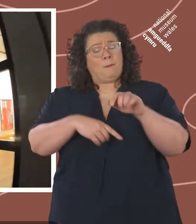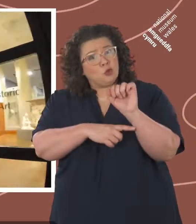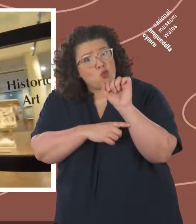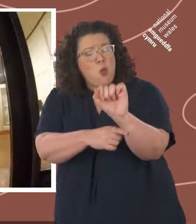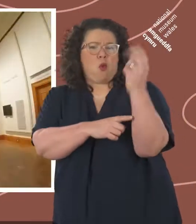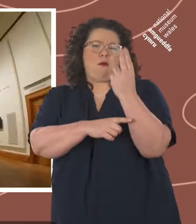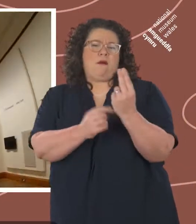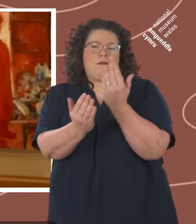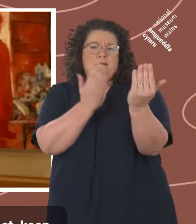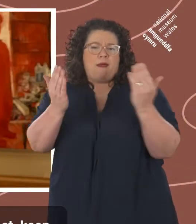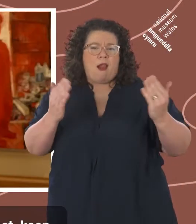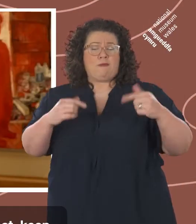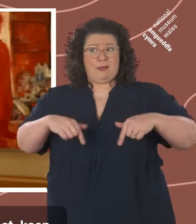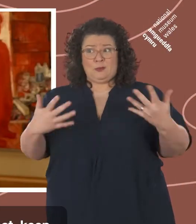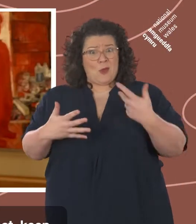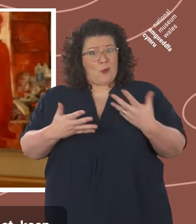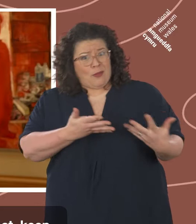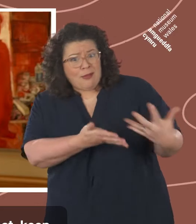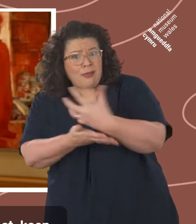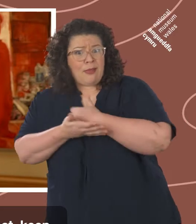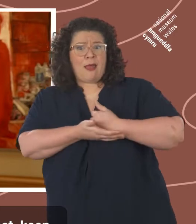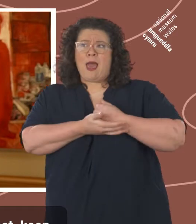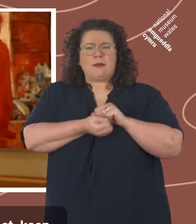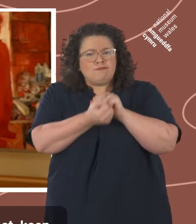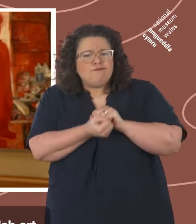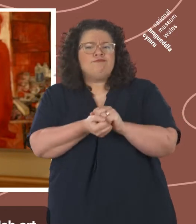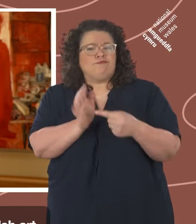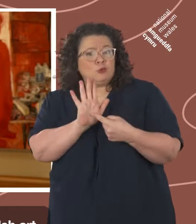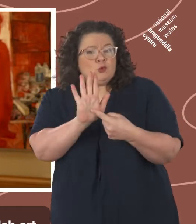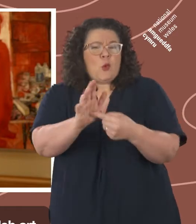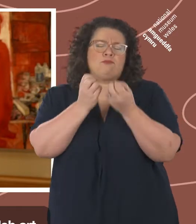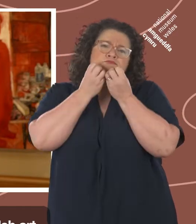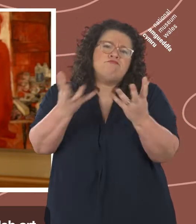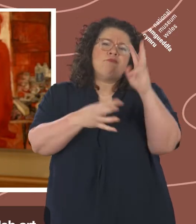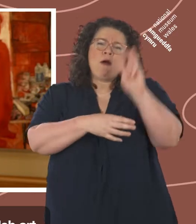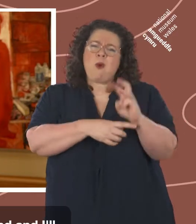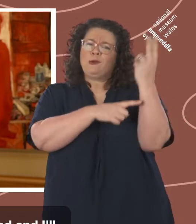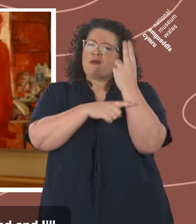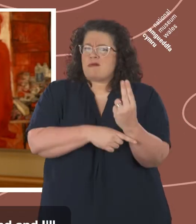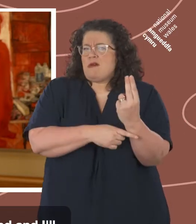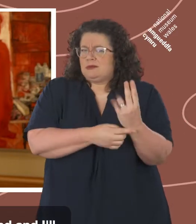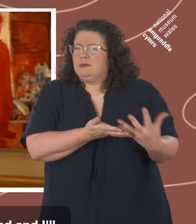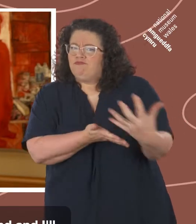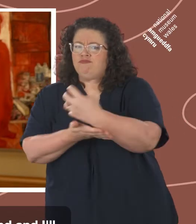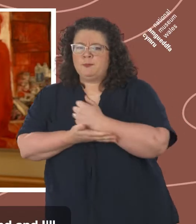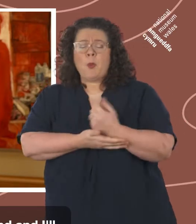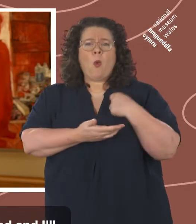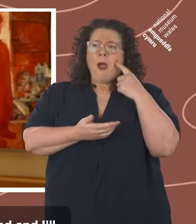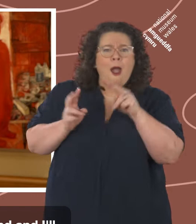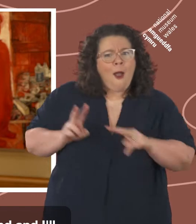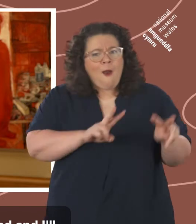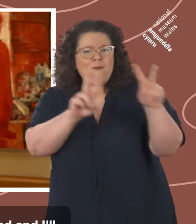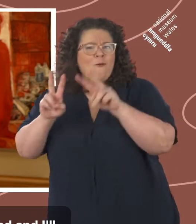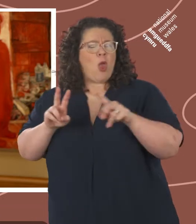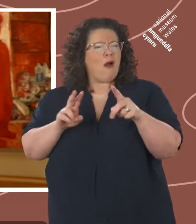Welcome to your art gallery. This is where we collect, keep, preserve and display the wonderful Welsh art collection. Let's take a look around and I'll answer